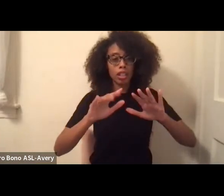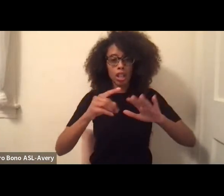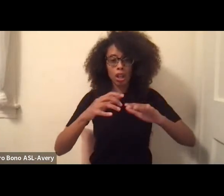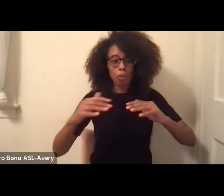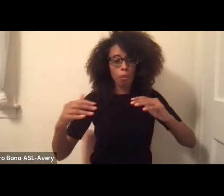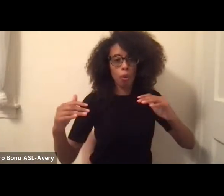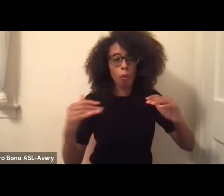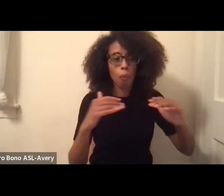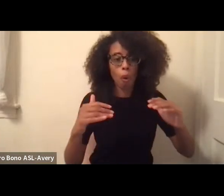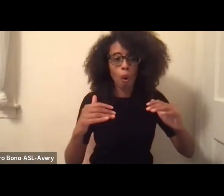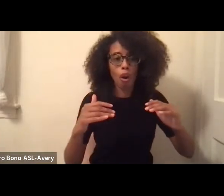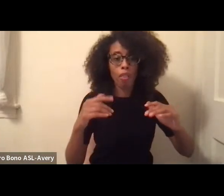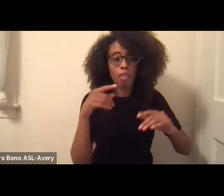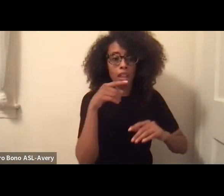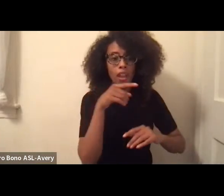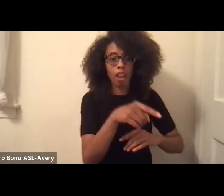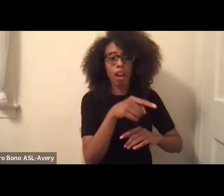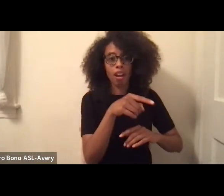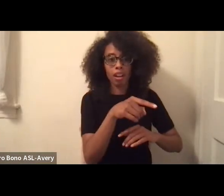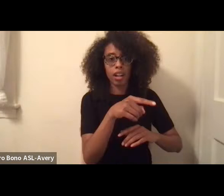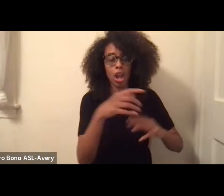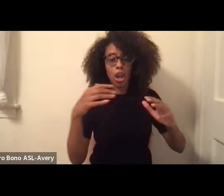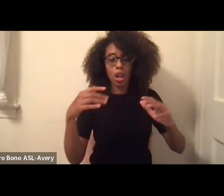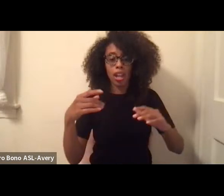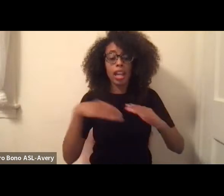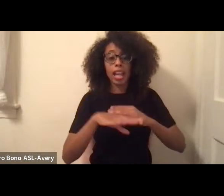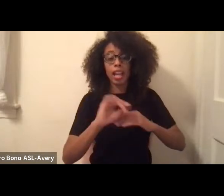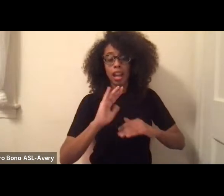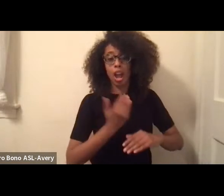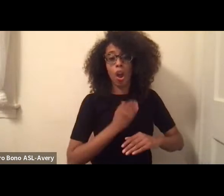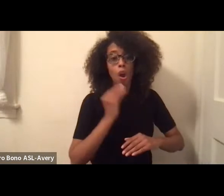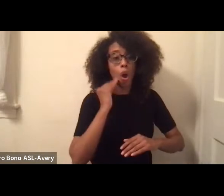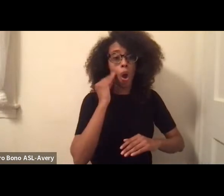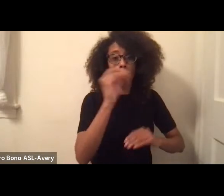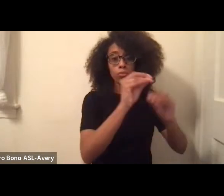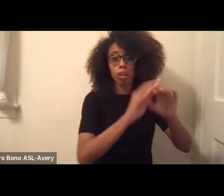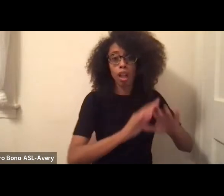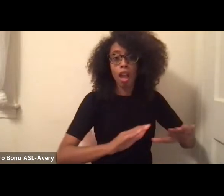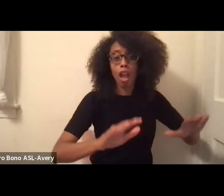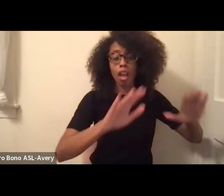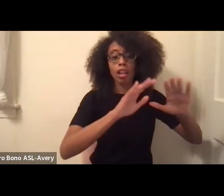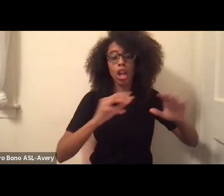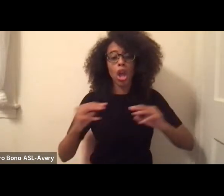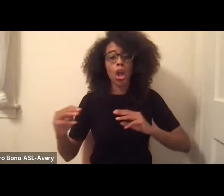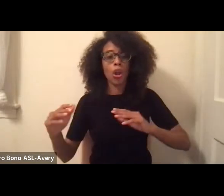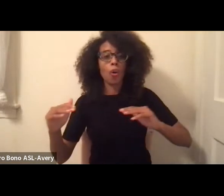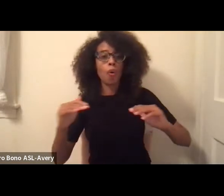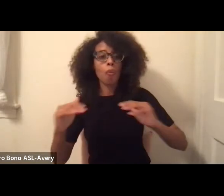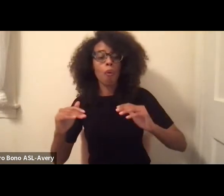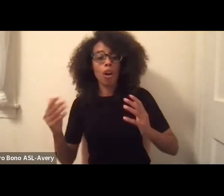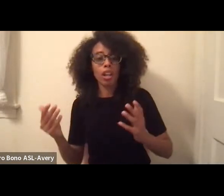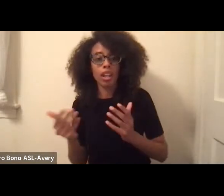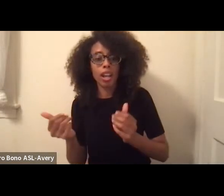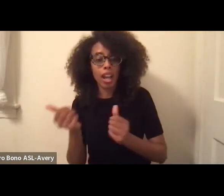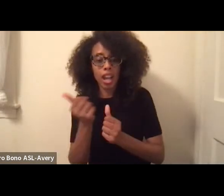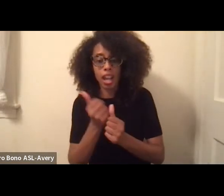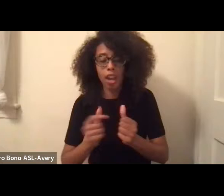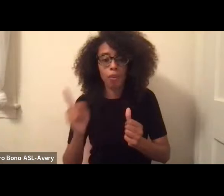us there and a war on us here and a war on us everywhere we inhabit this